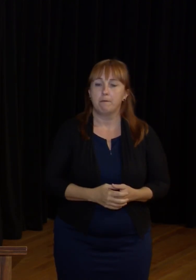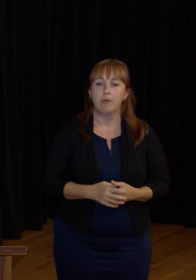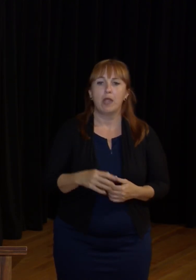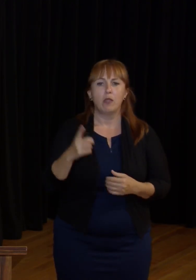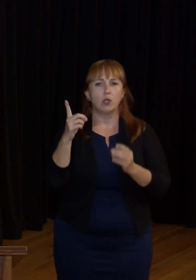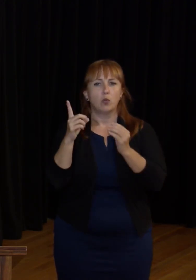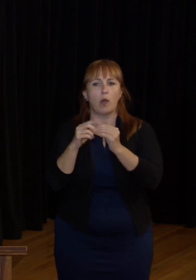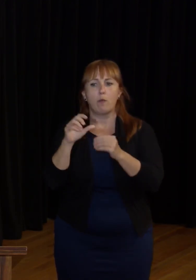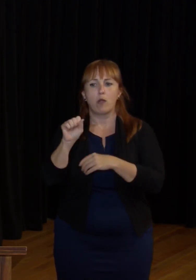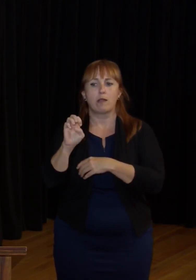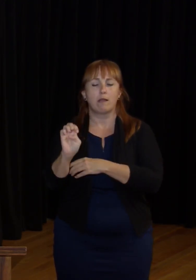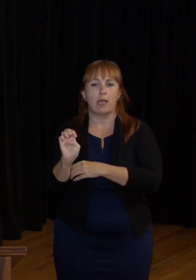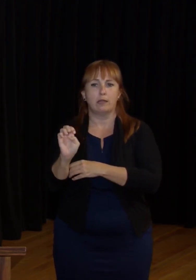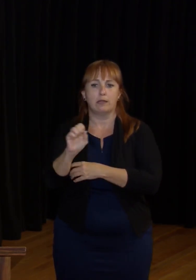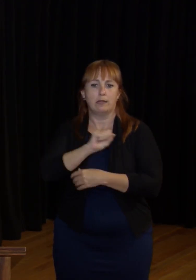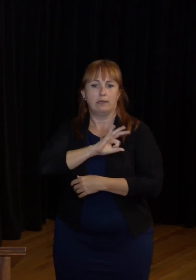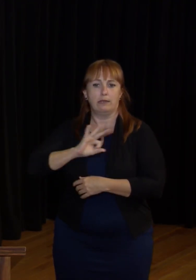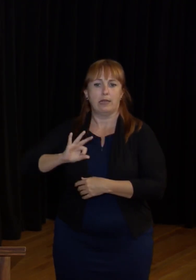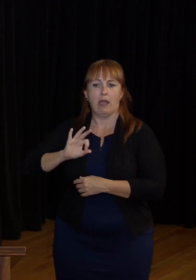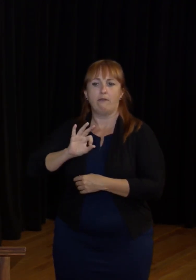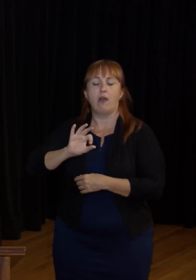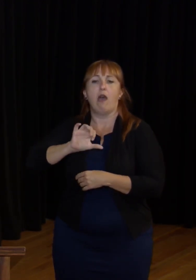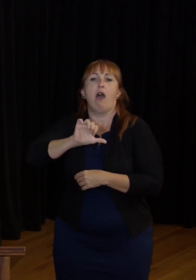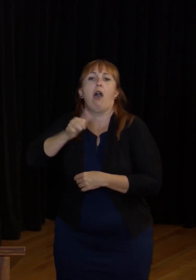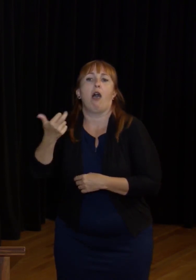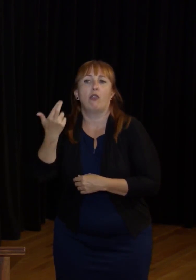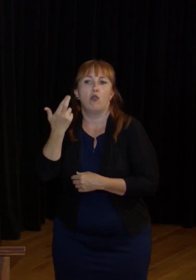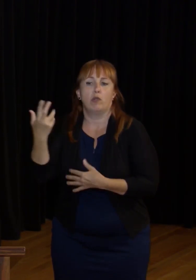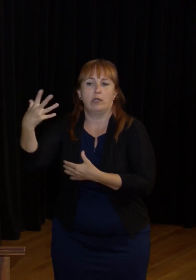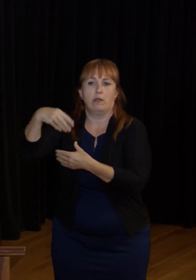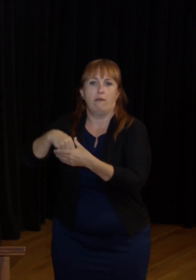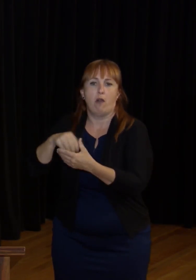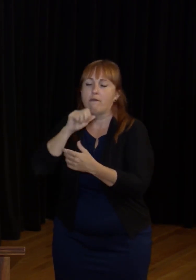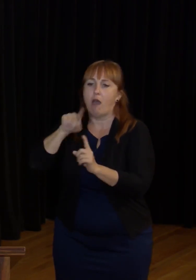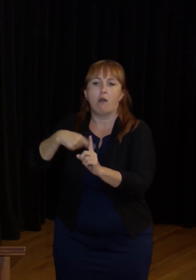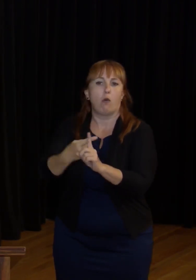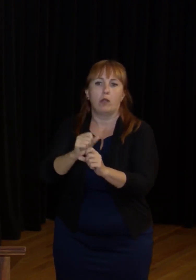going to talk about, is personnel. There are other matters involved with that.